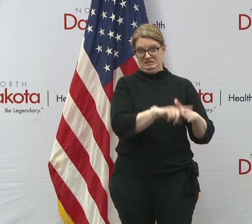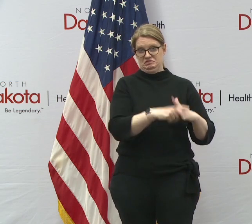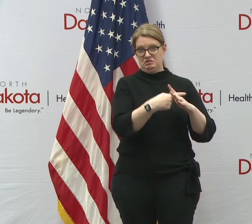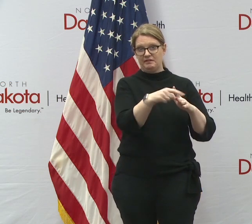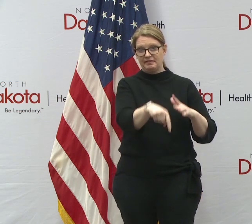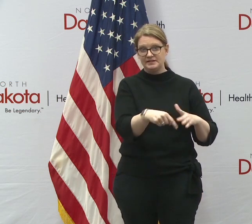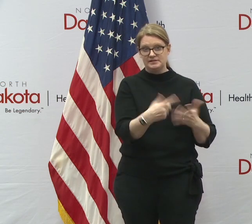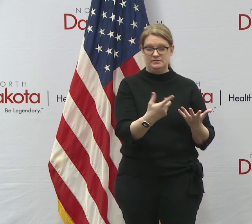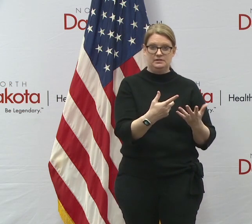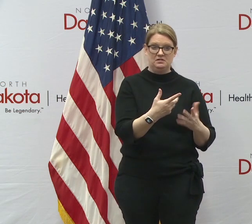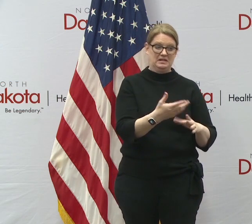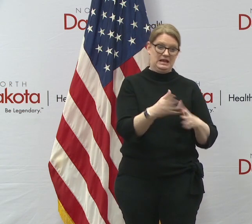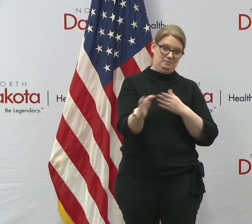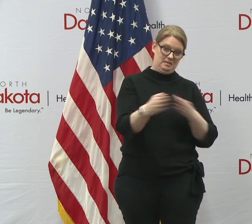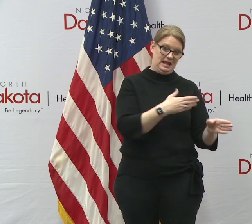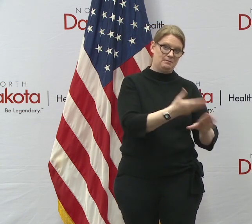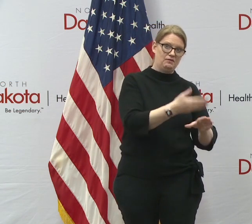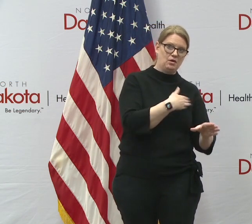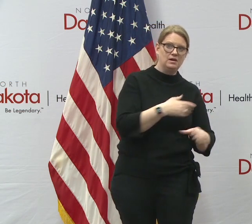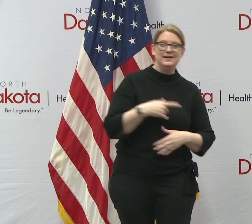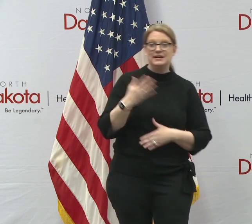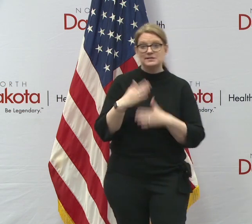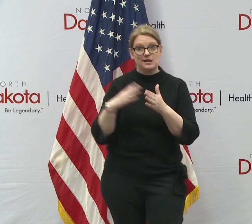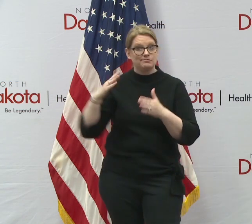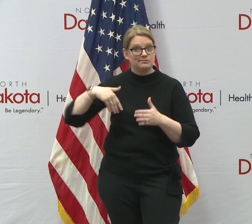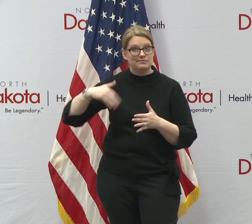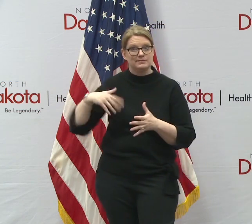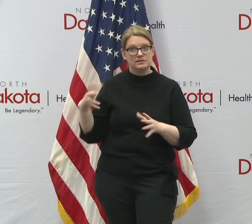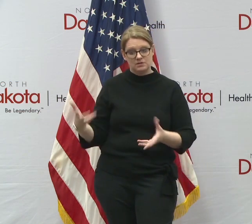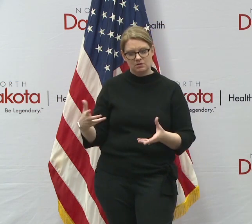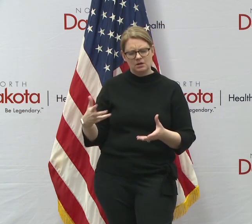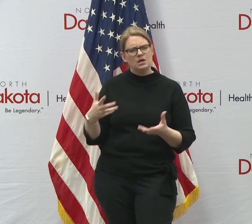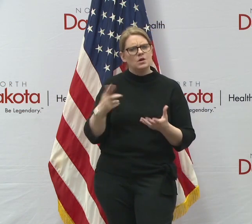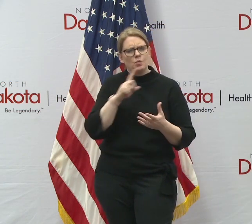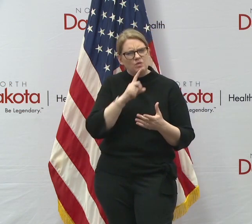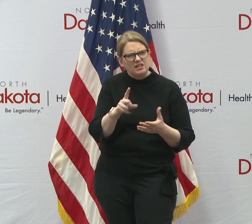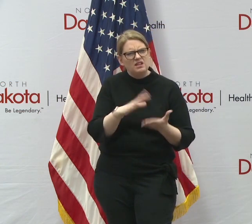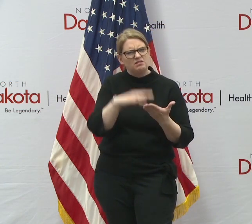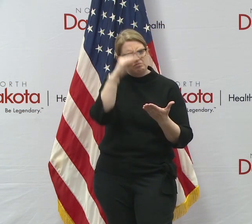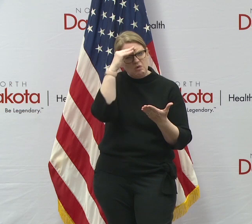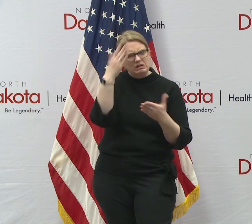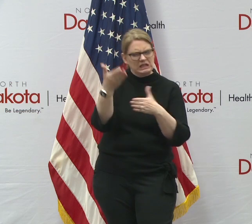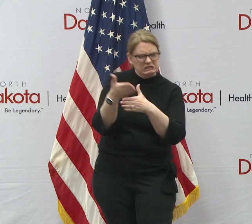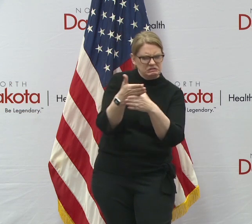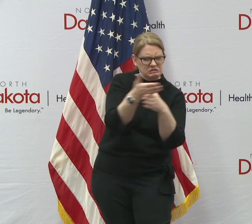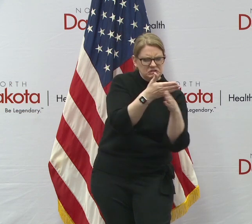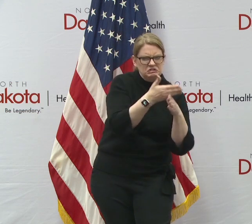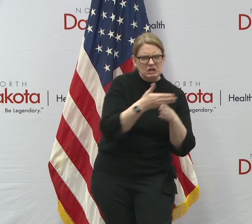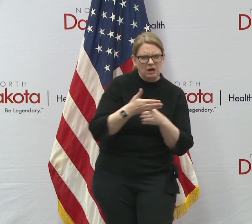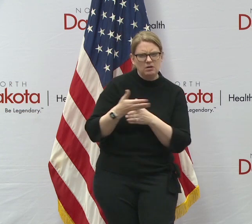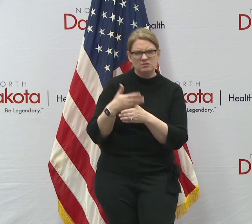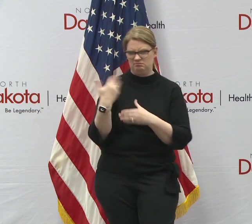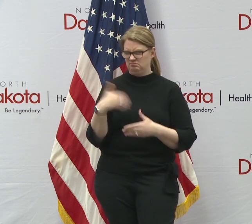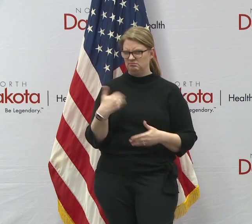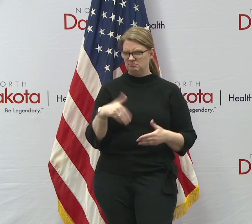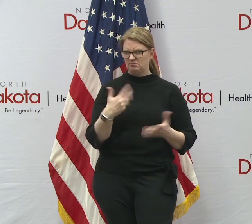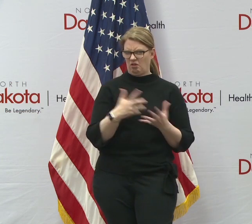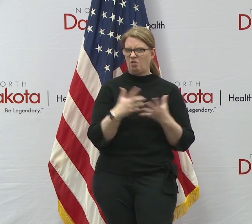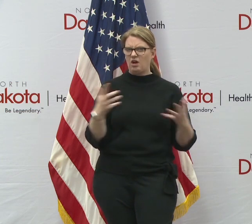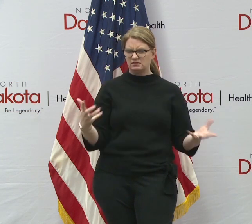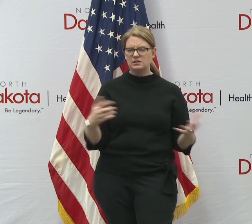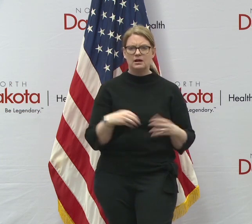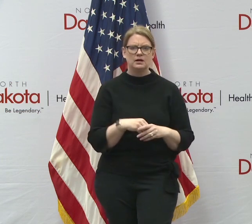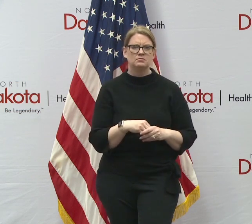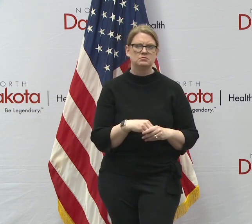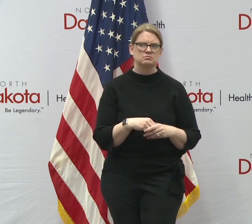crisis. Others may not. So there are a lot of good learning and a lot of good sharing going on between all the districts. And I would say